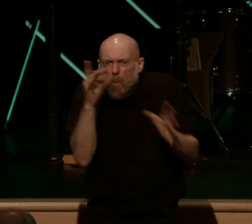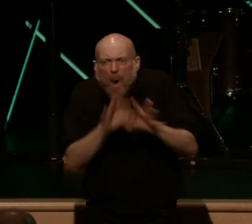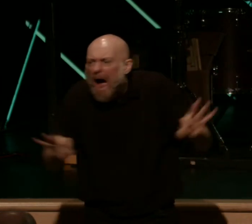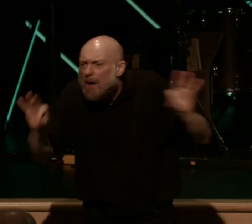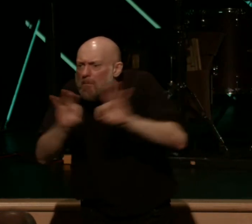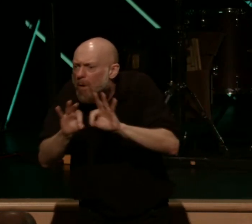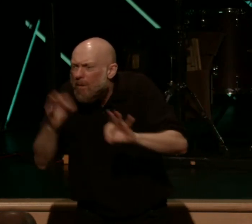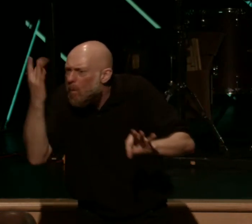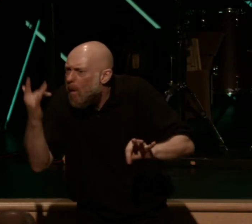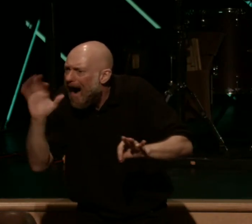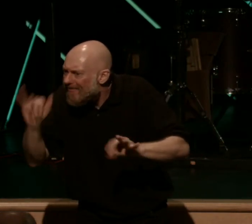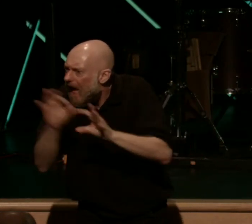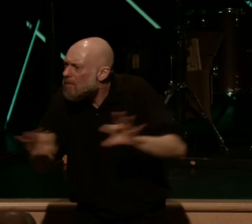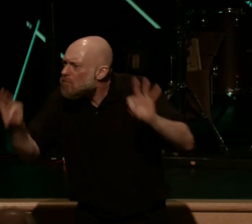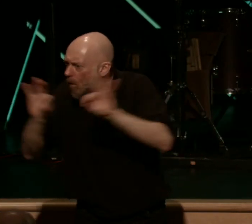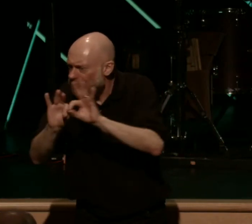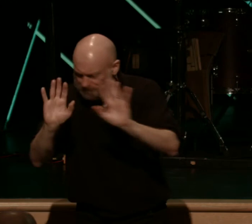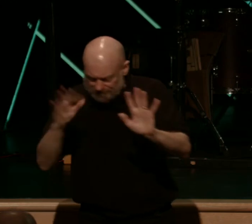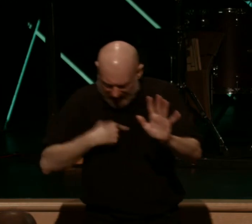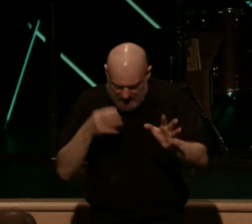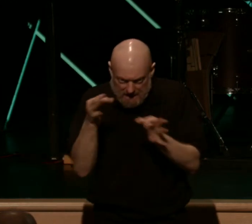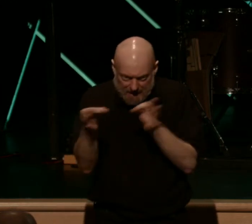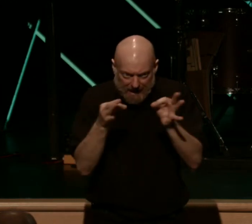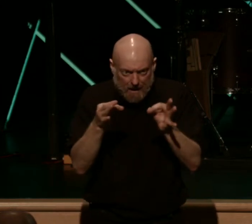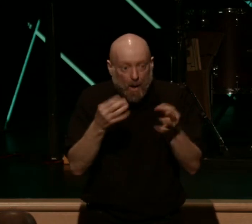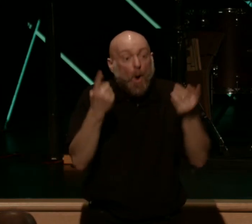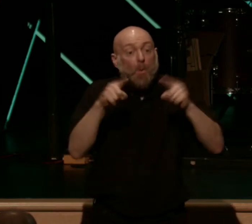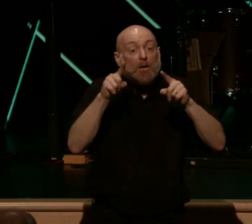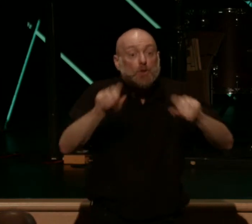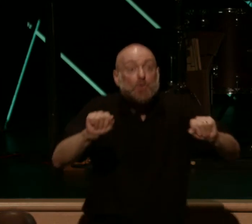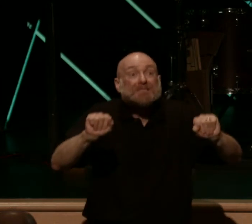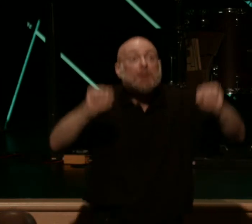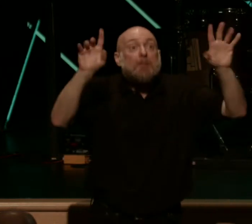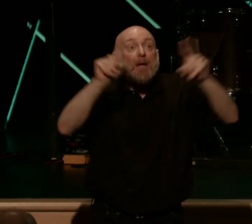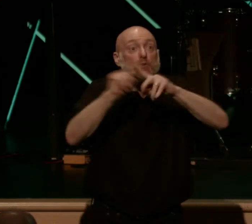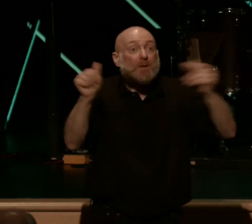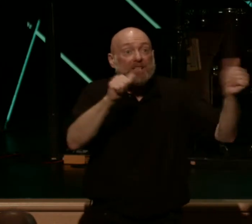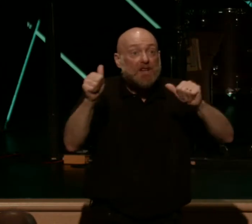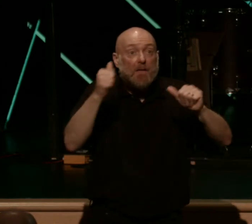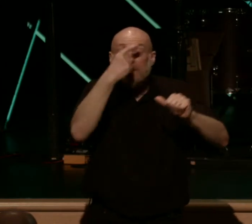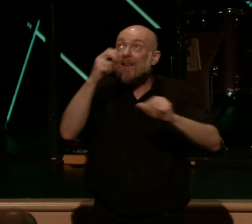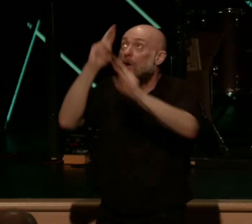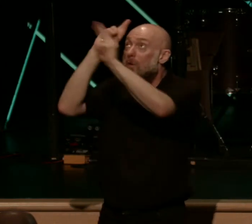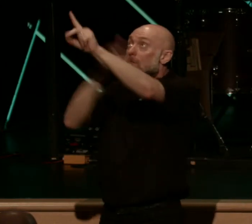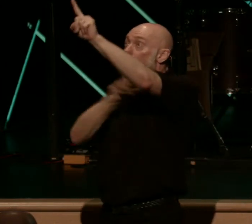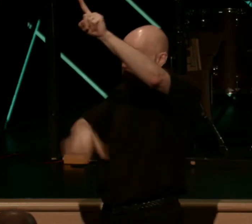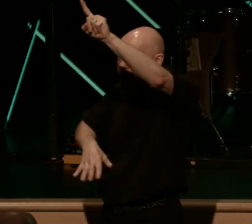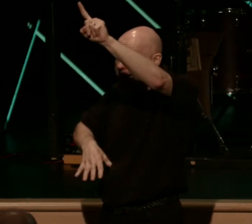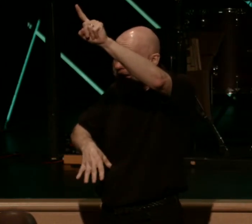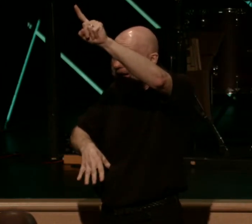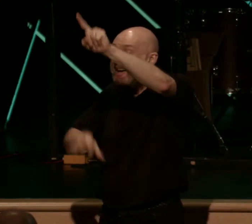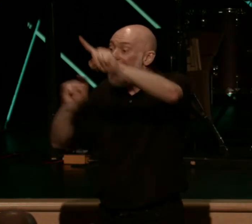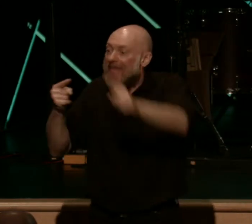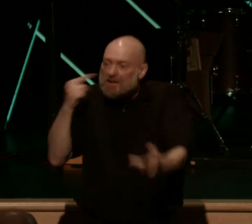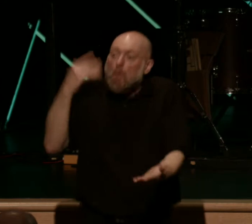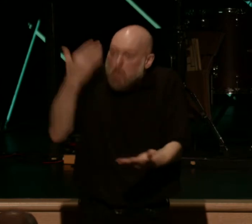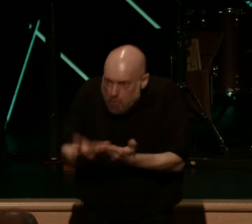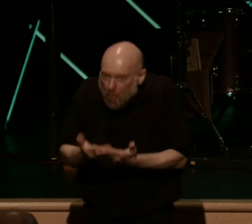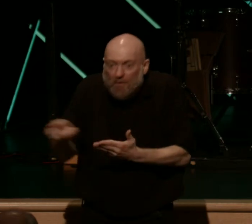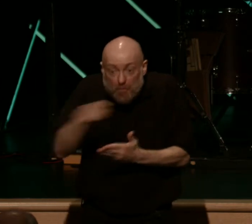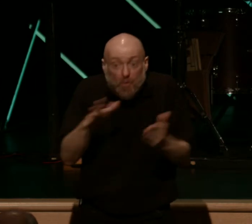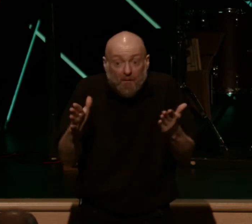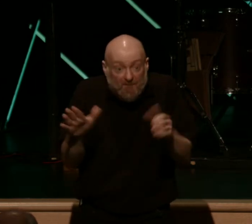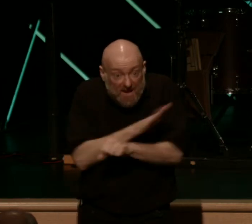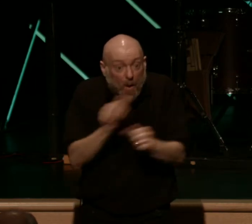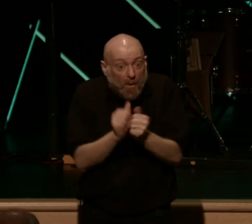important? Here's why that is important. Because submitting to one another out of reverence for Christ, just like that is an evidence of being filled with the